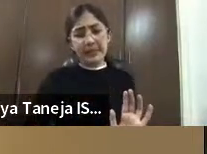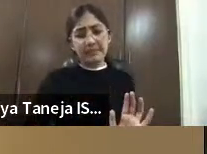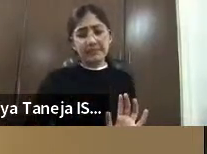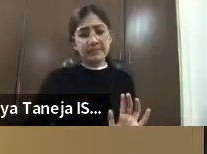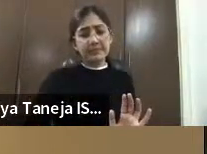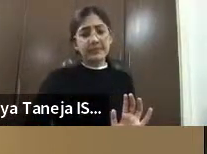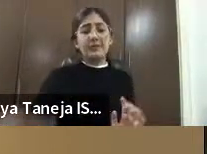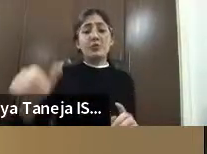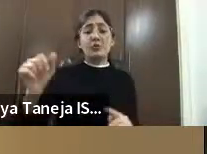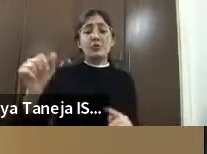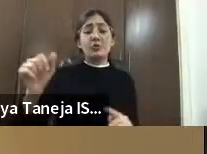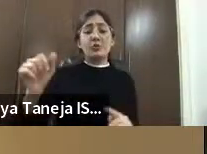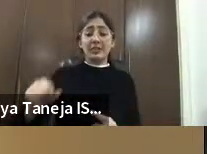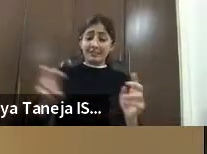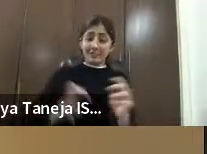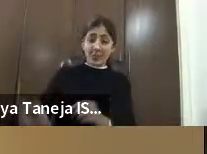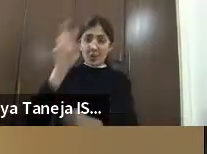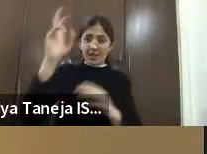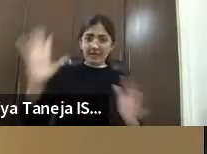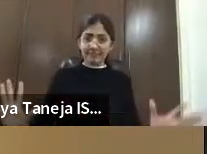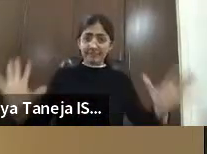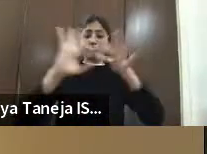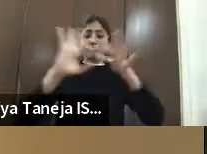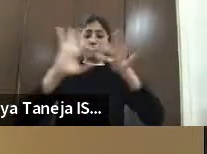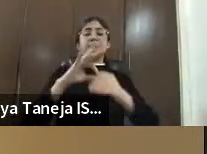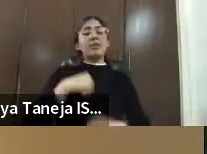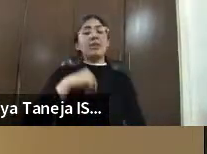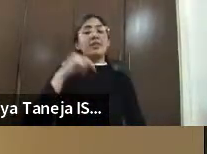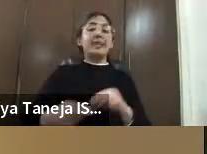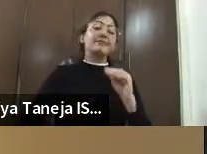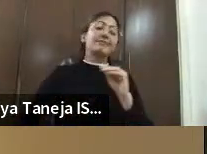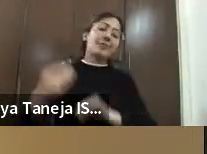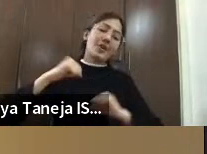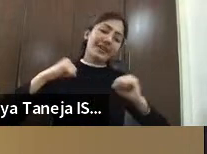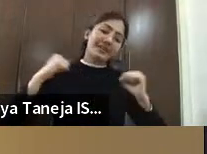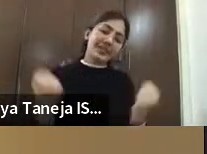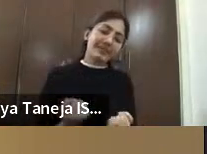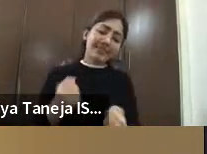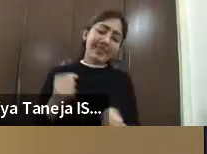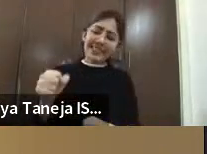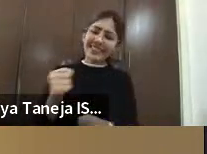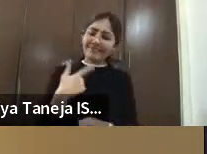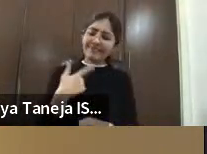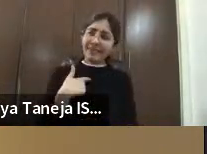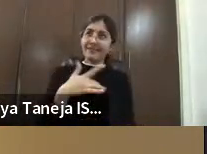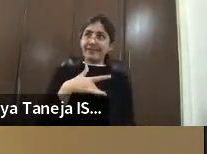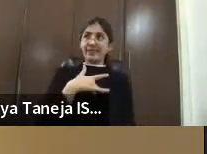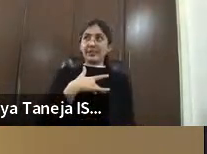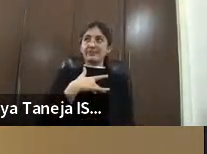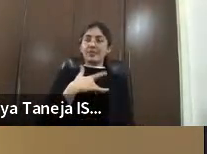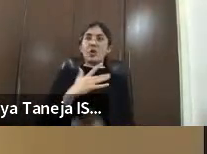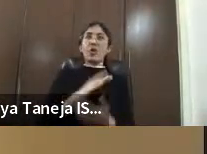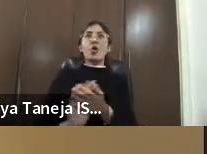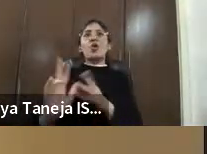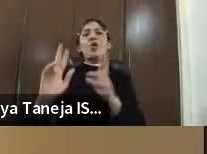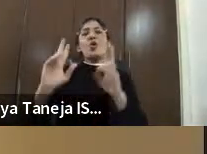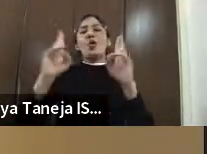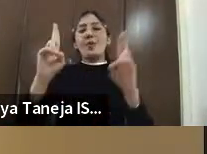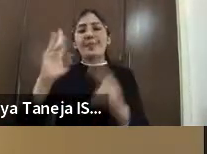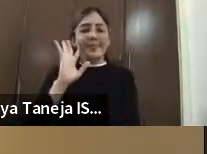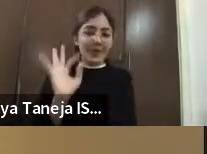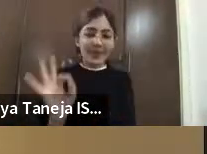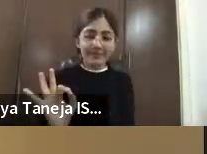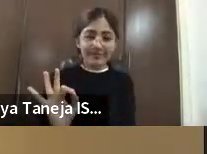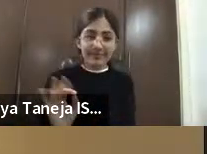journey, you need incredible grit. And that grit is fueled by hope. That